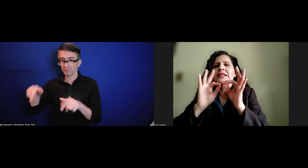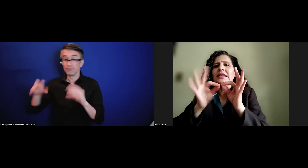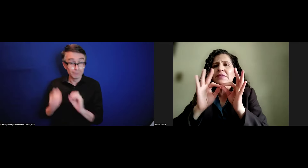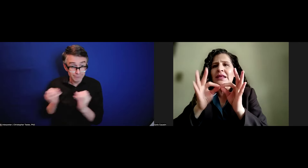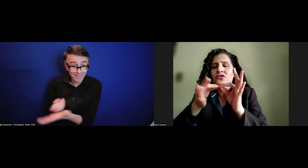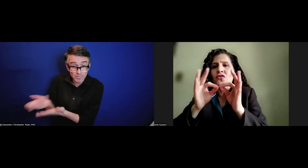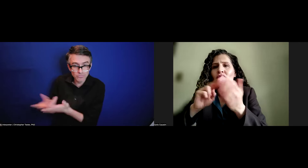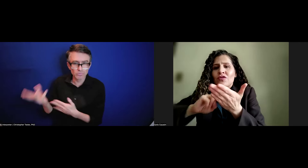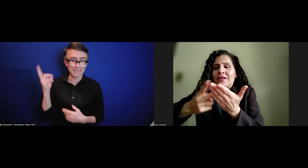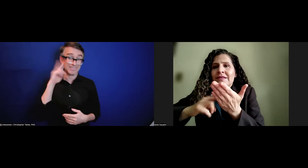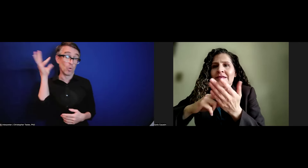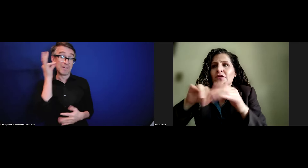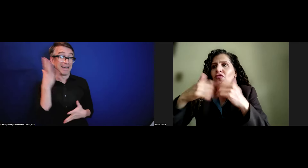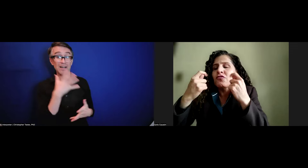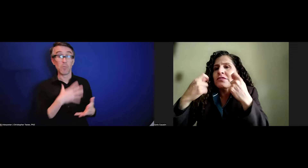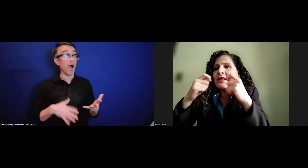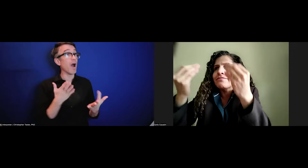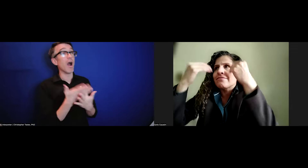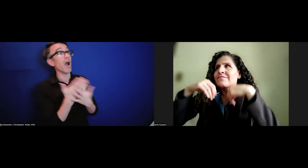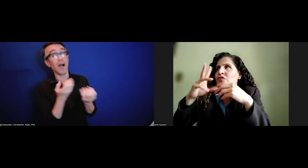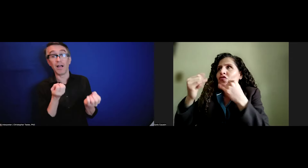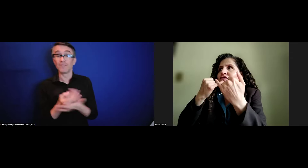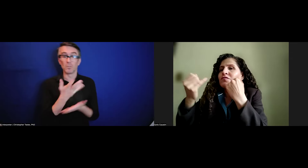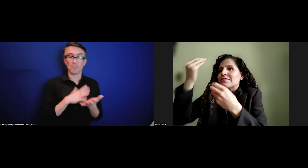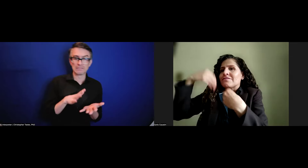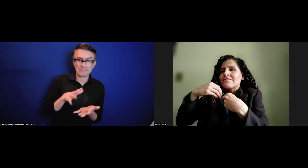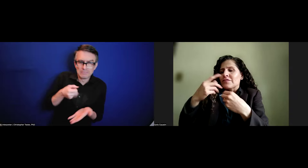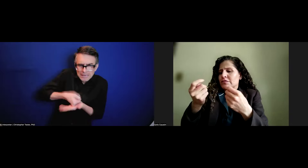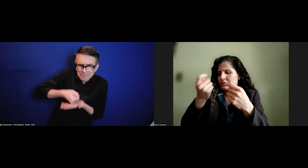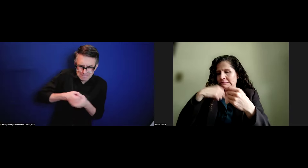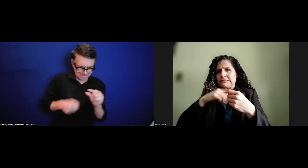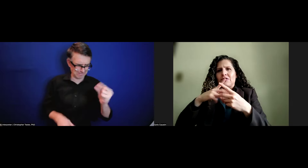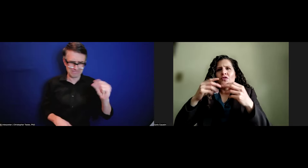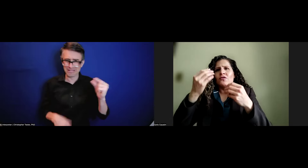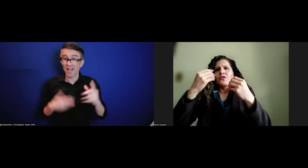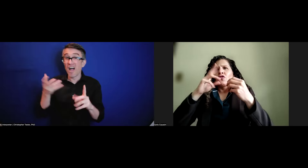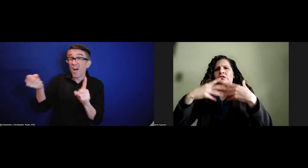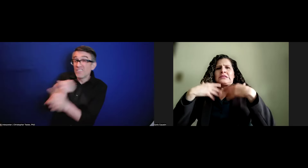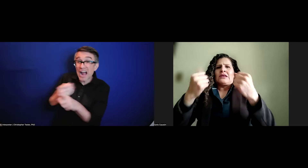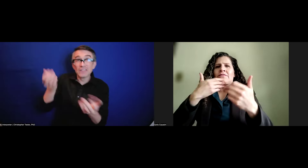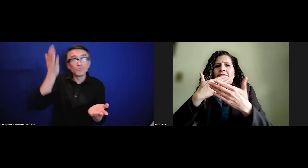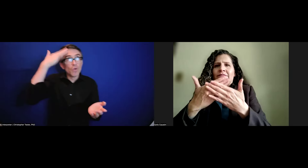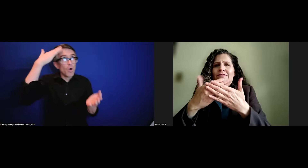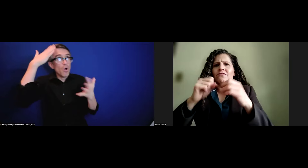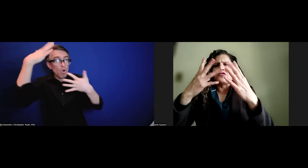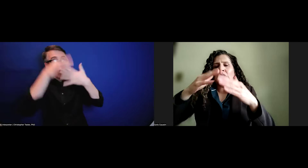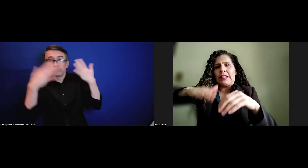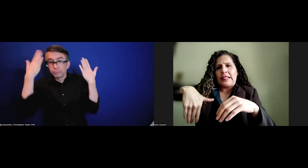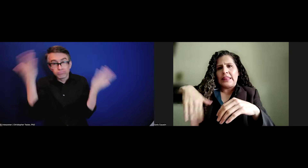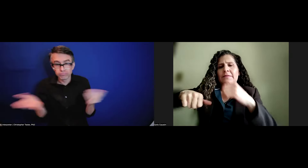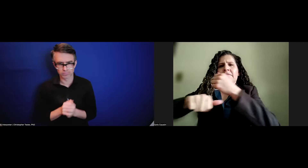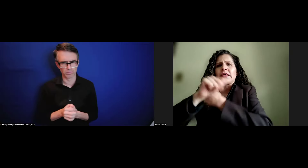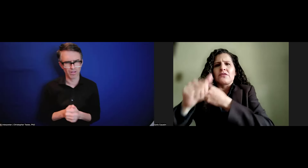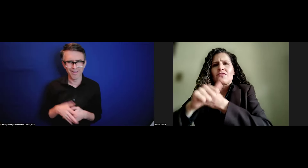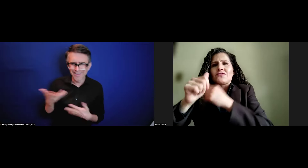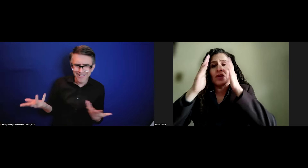información, por tener algo de acceso o tener intérpretes que puedan They themselves know that it is difficult for